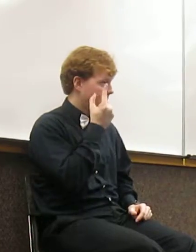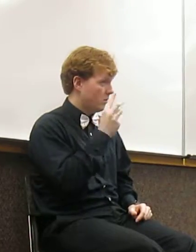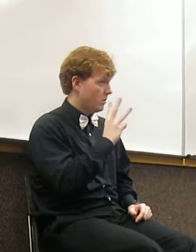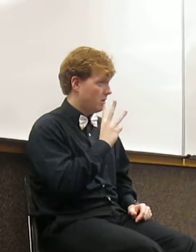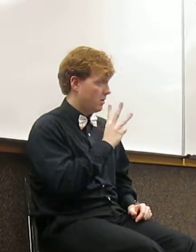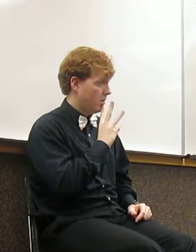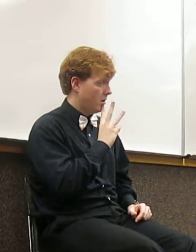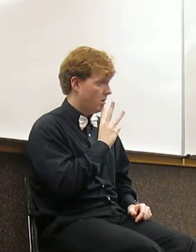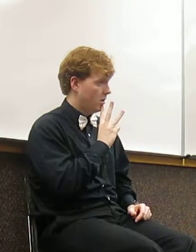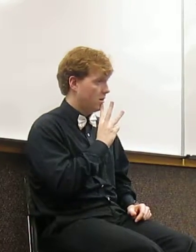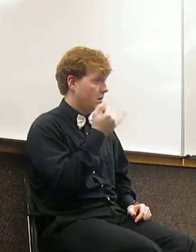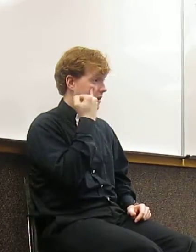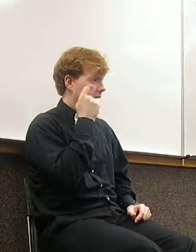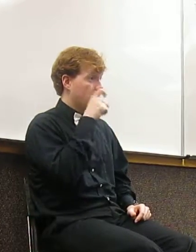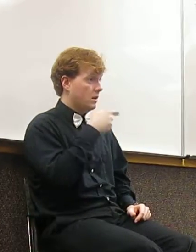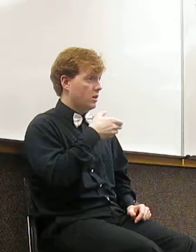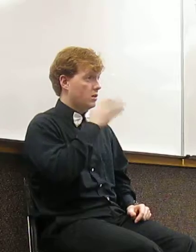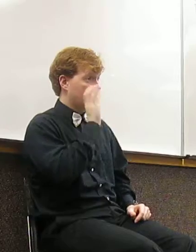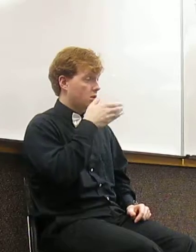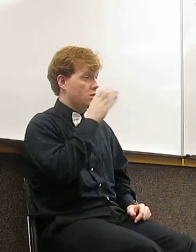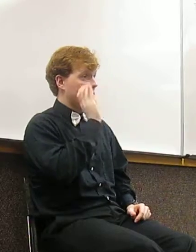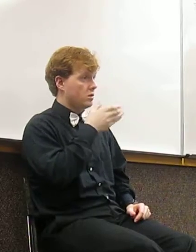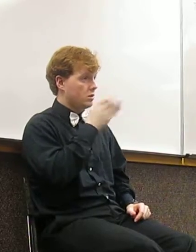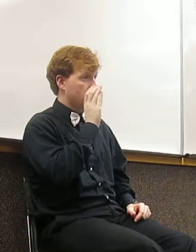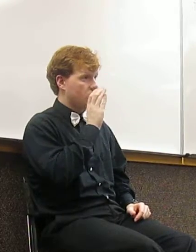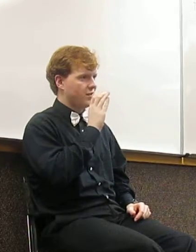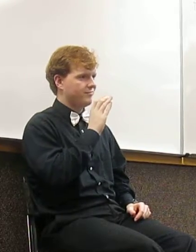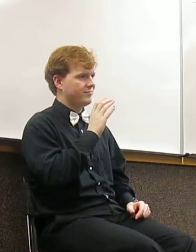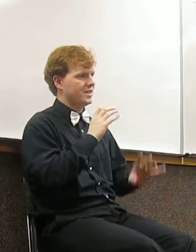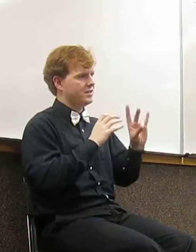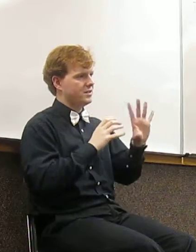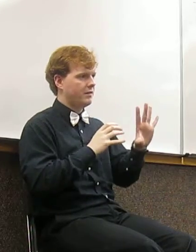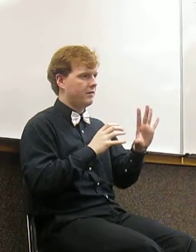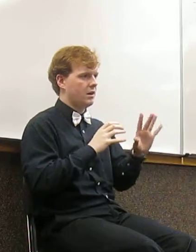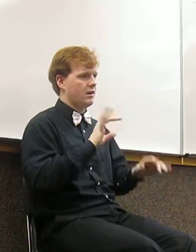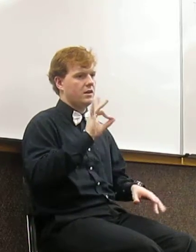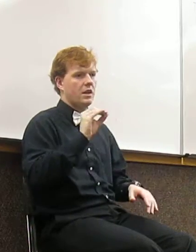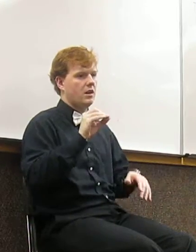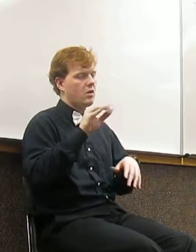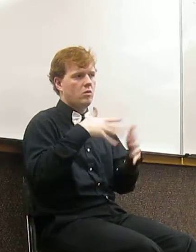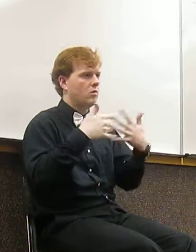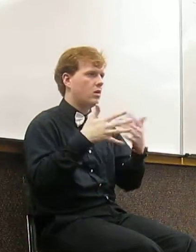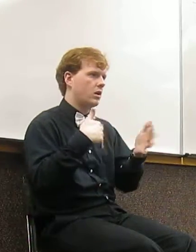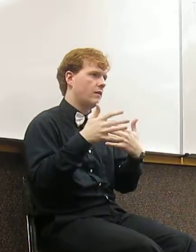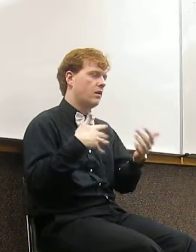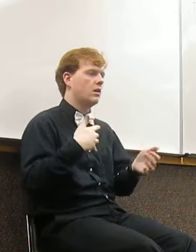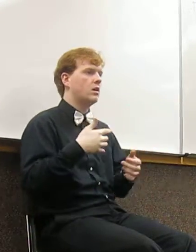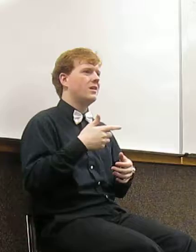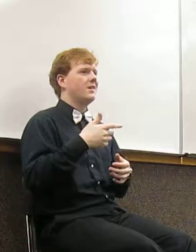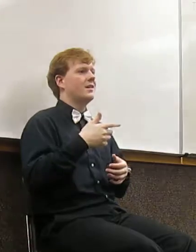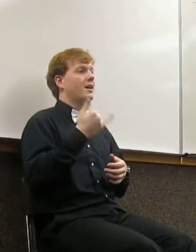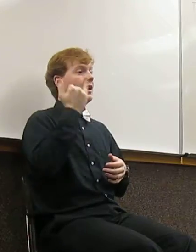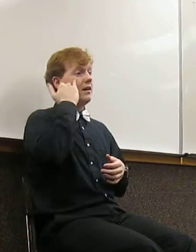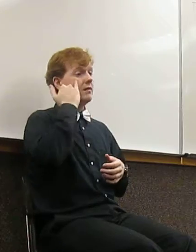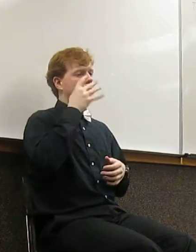drink so many ounces a day, you're not going to do it unless you try. like, you don't just do it, like